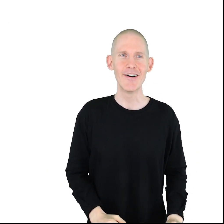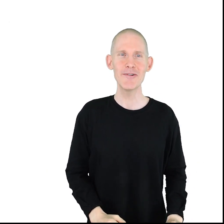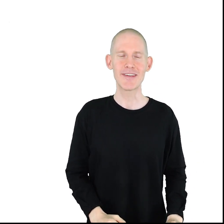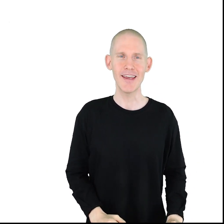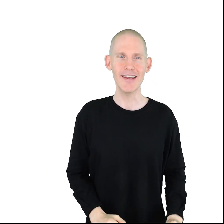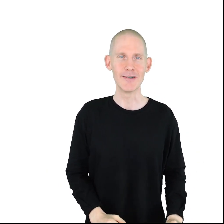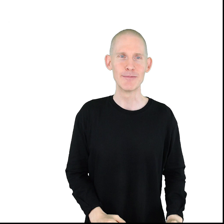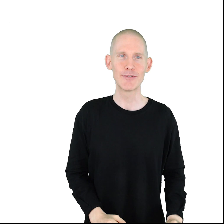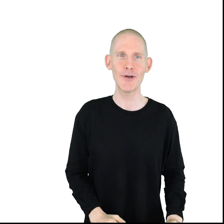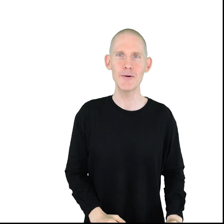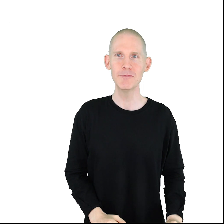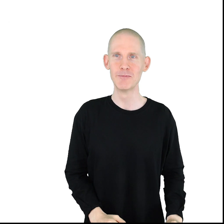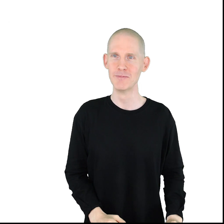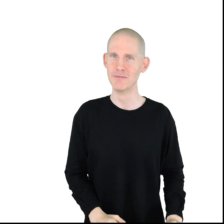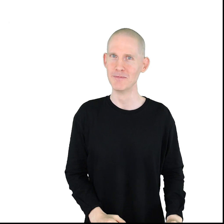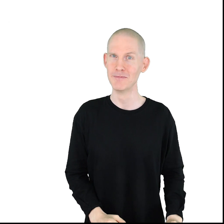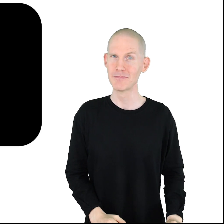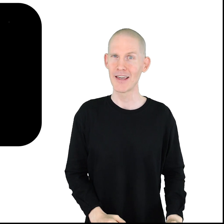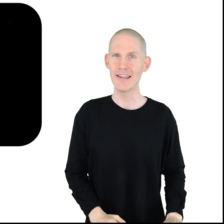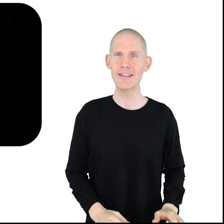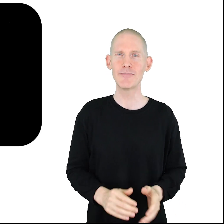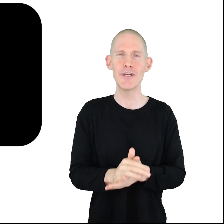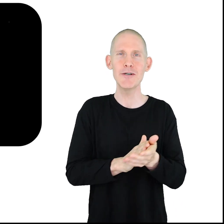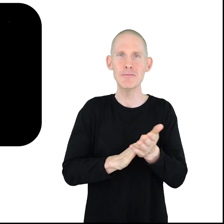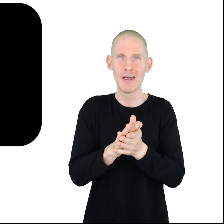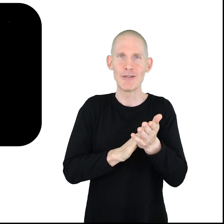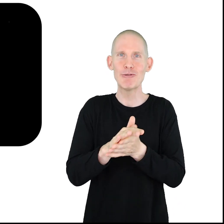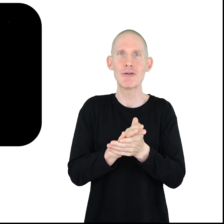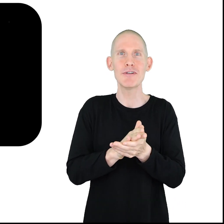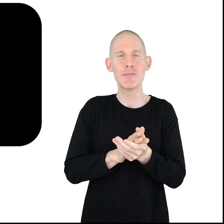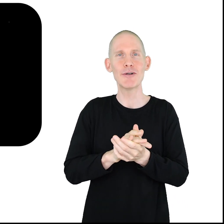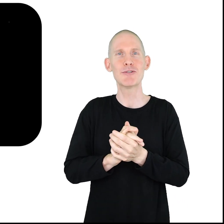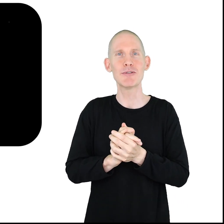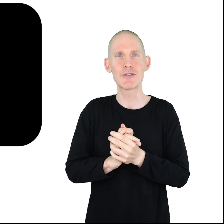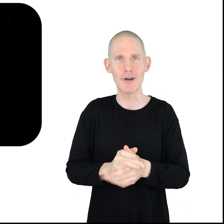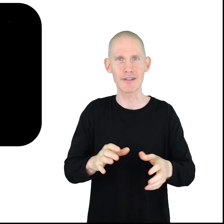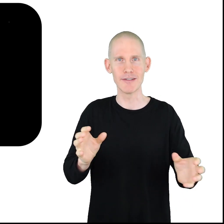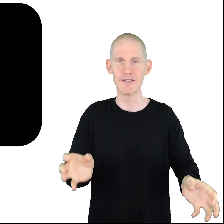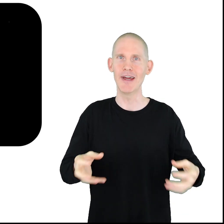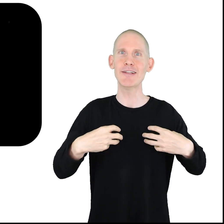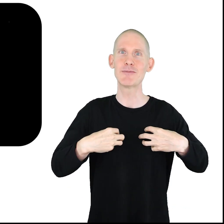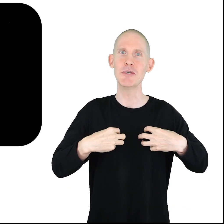Okay, so in this video, you learned about your instructor. That's me.